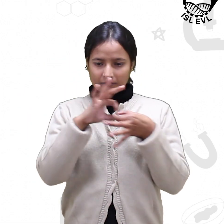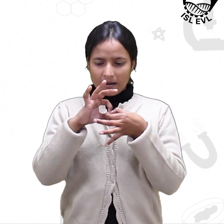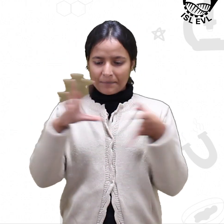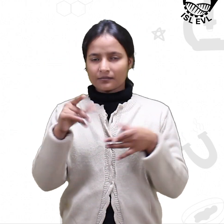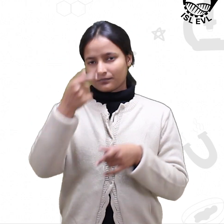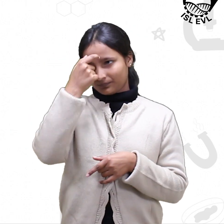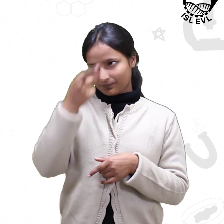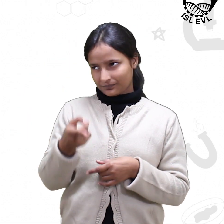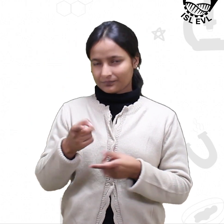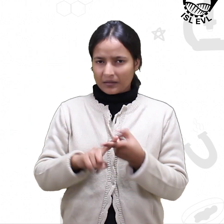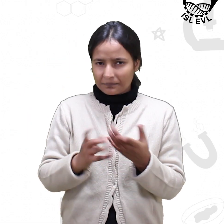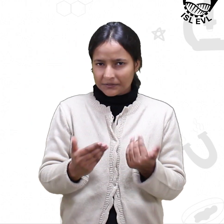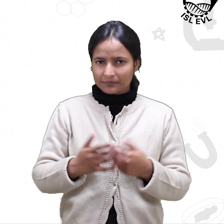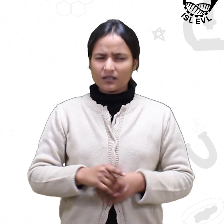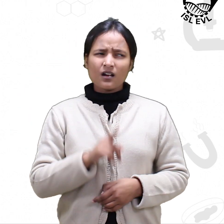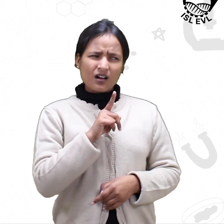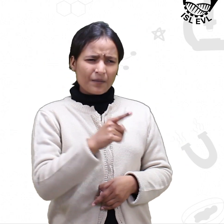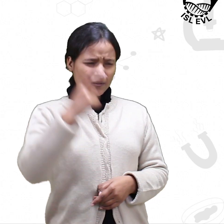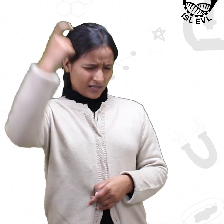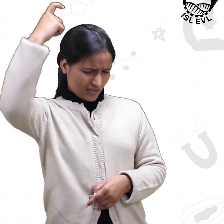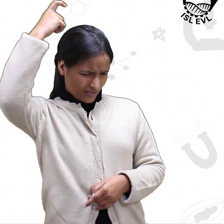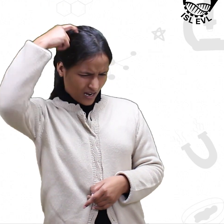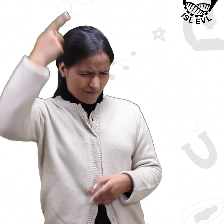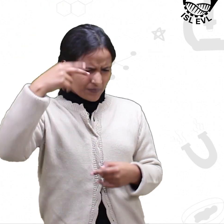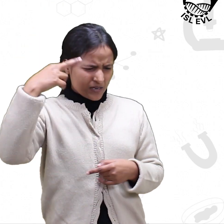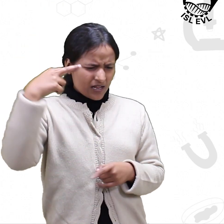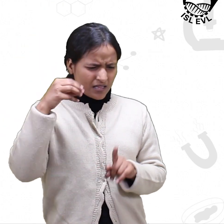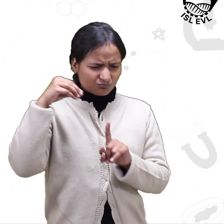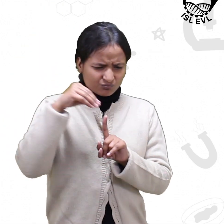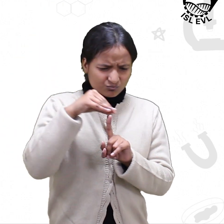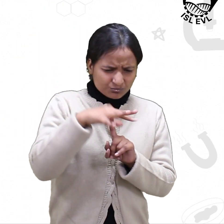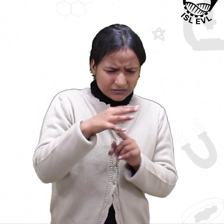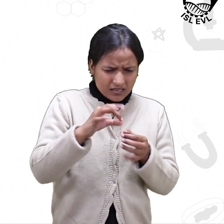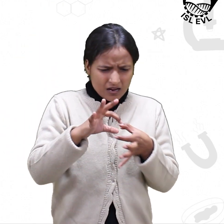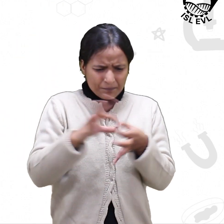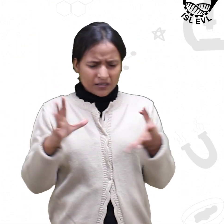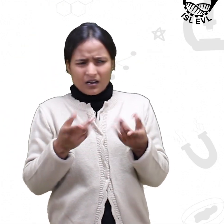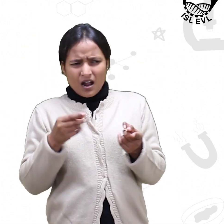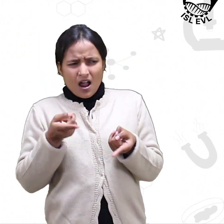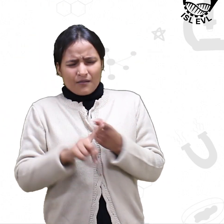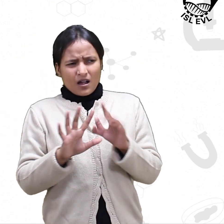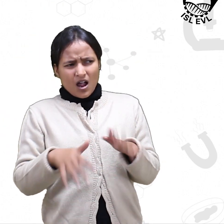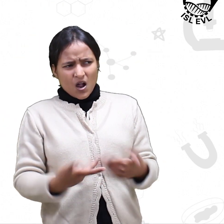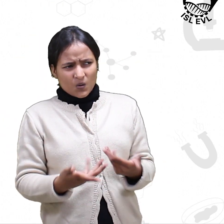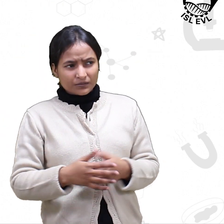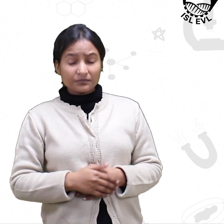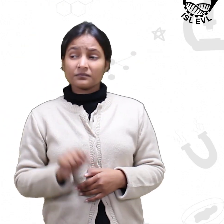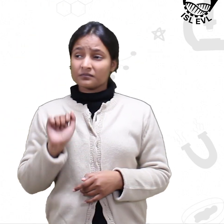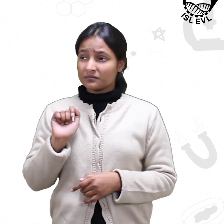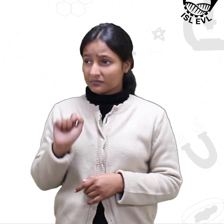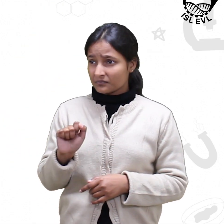are the different reasons that could stop the nervous system from working, Jigyasa? Very good question.